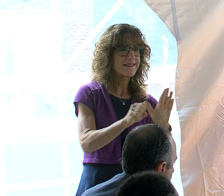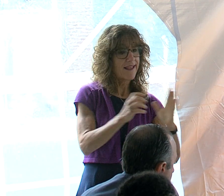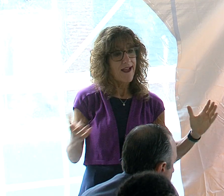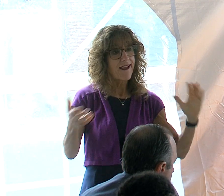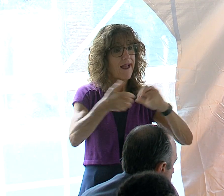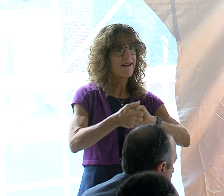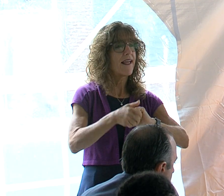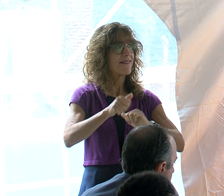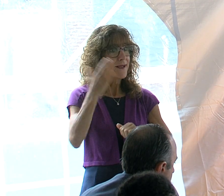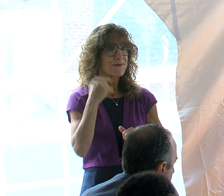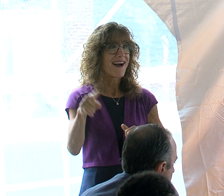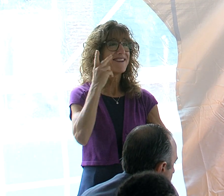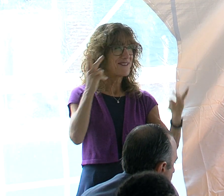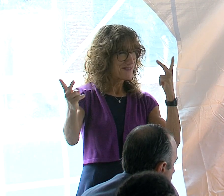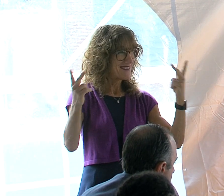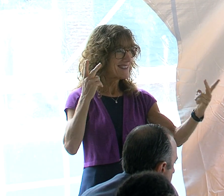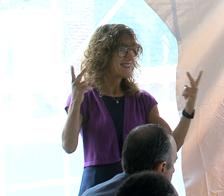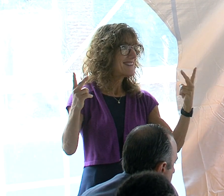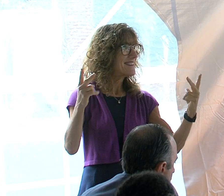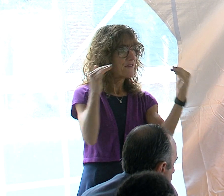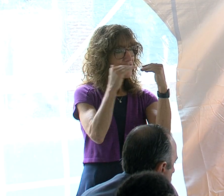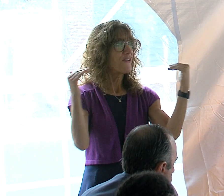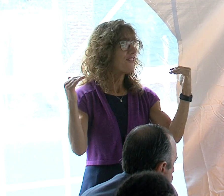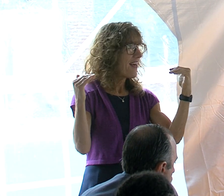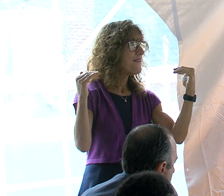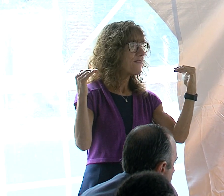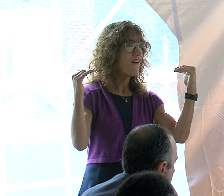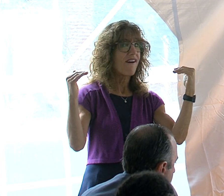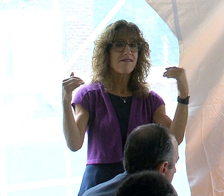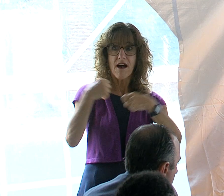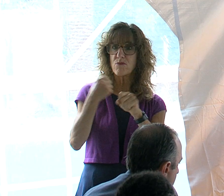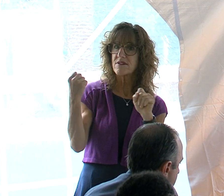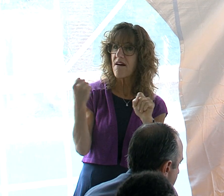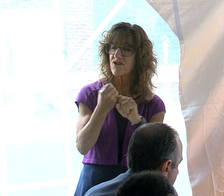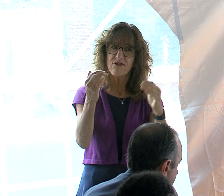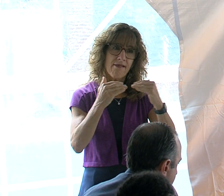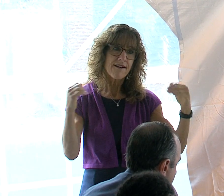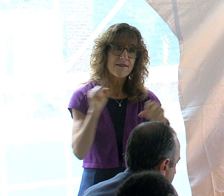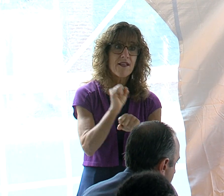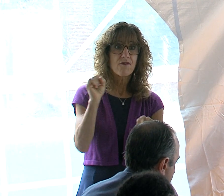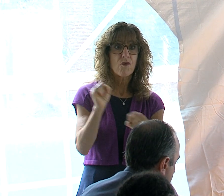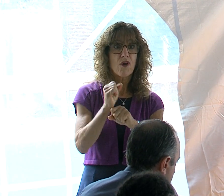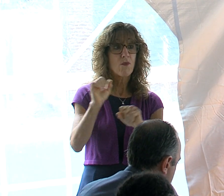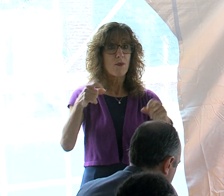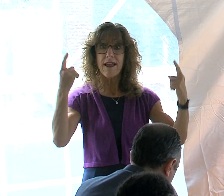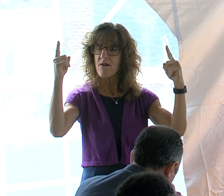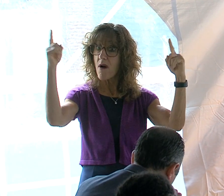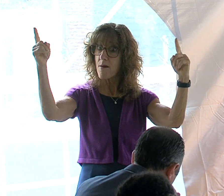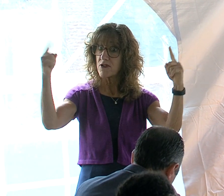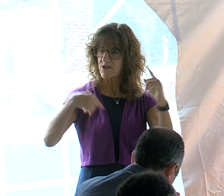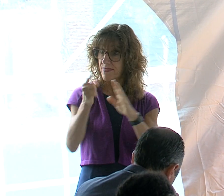is why you see the level of production, the level of work that what we're able to accomplish in